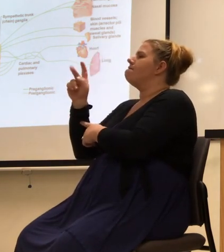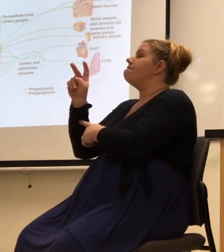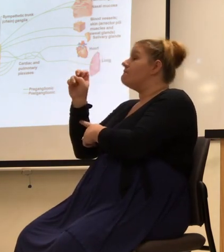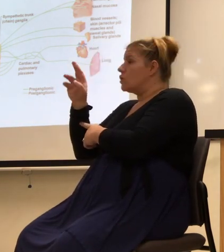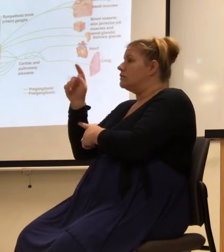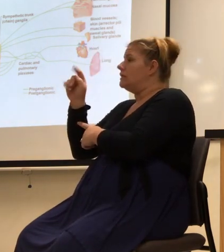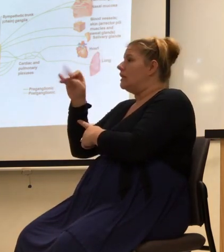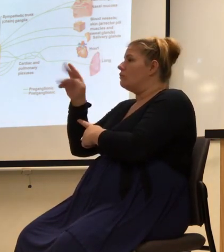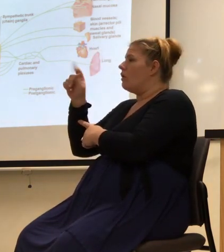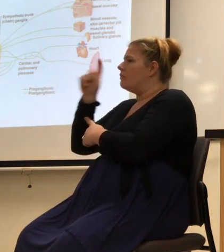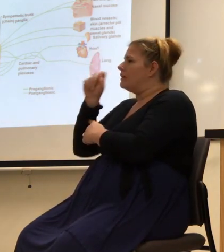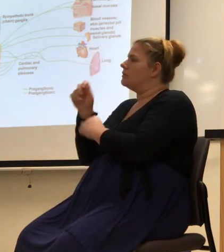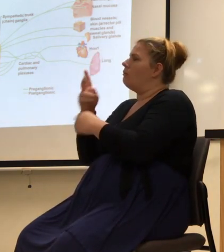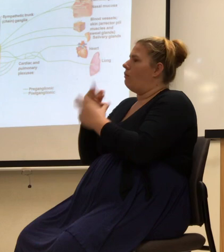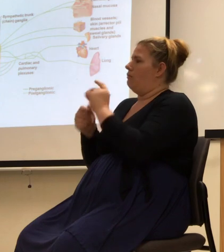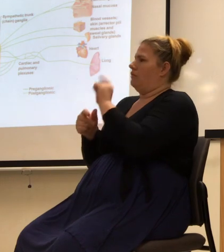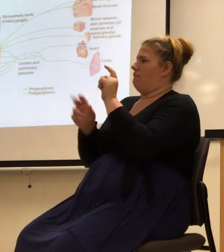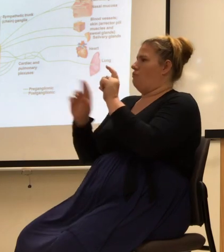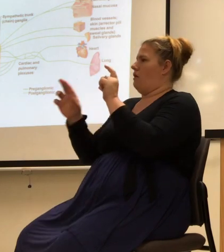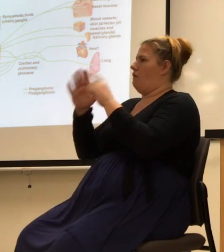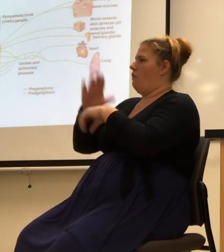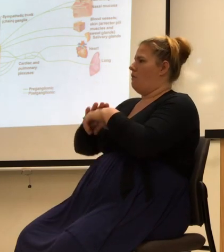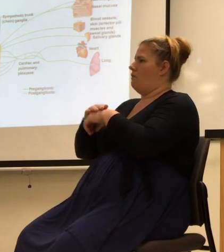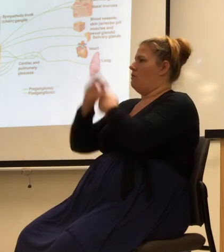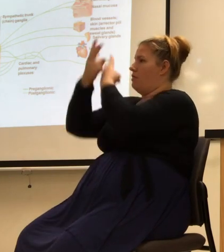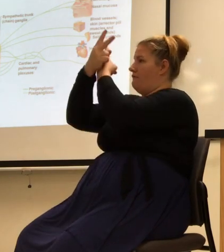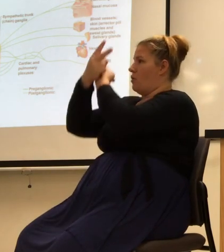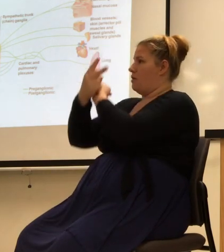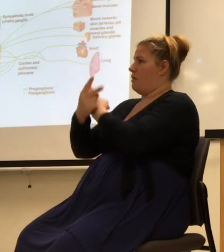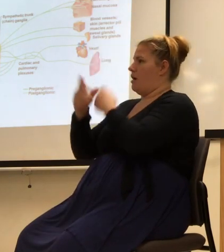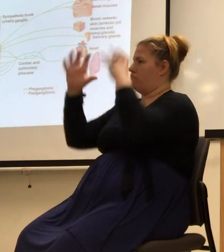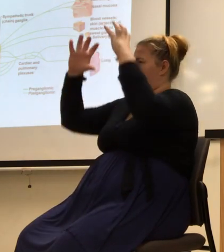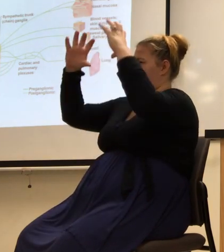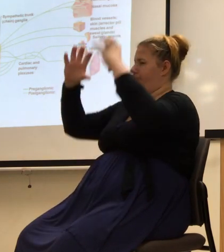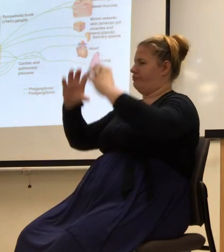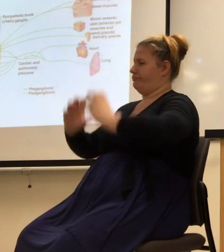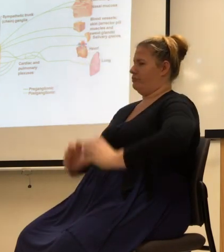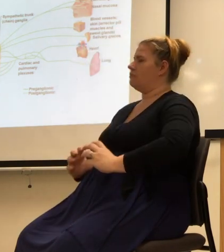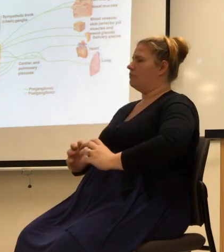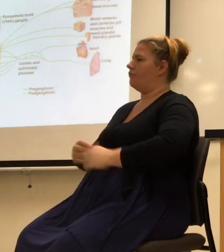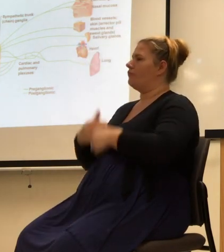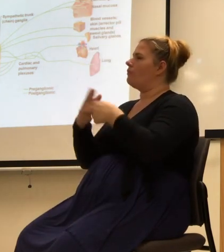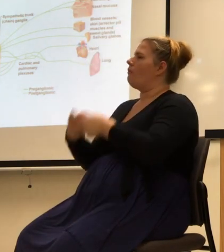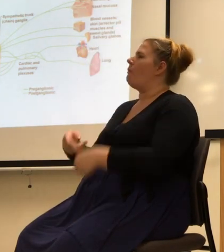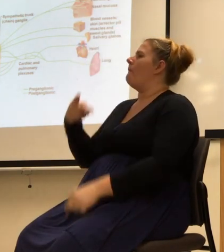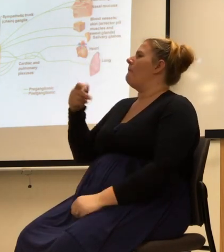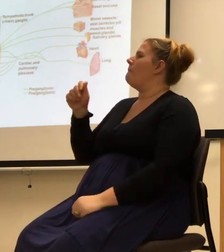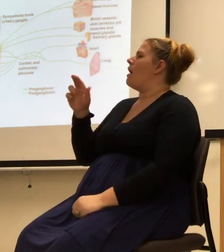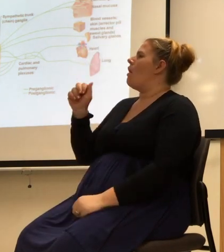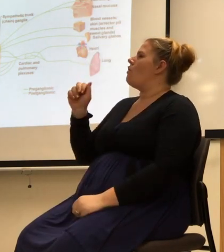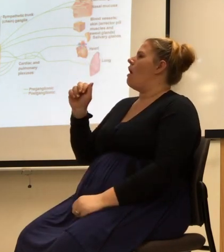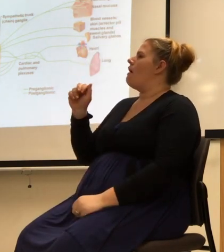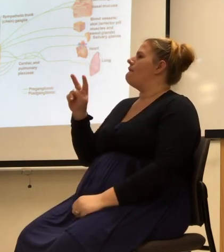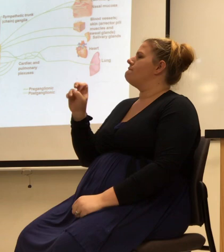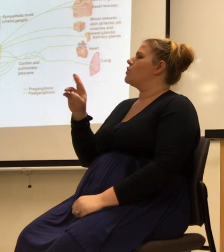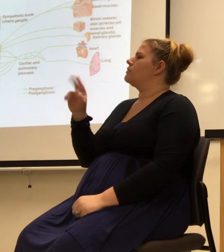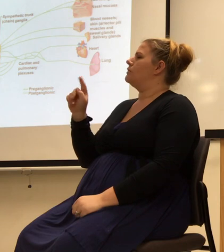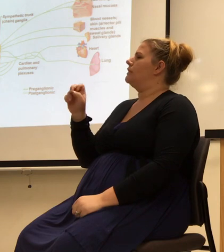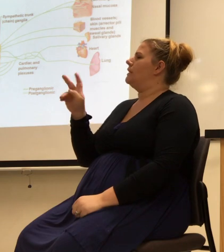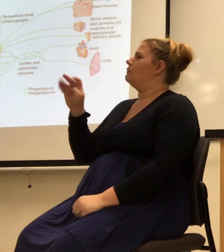this one paravertebral. vertebral